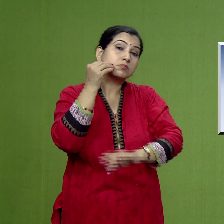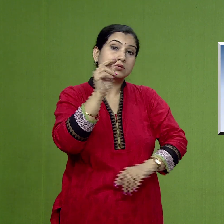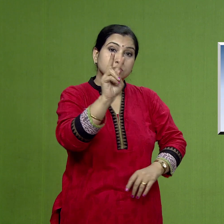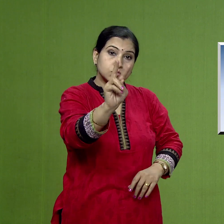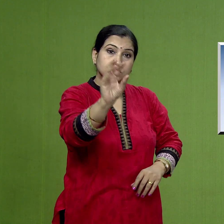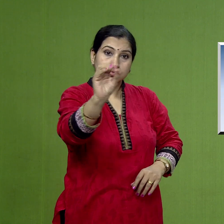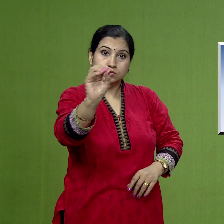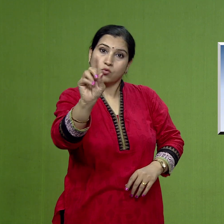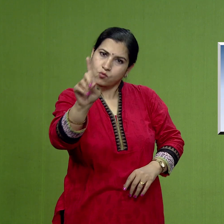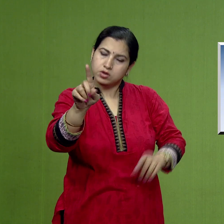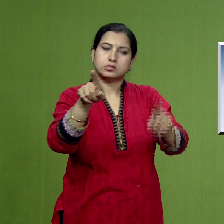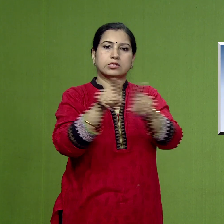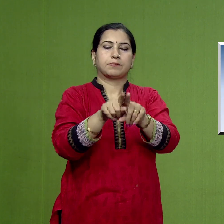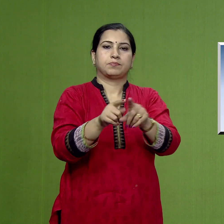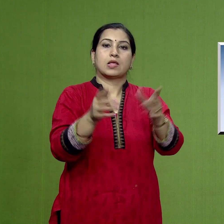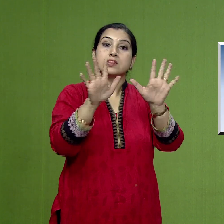and likewise.